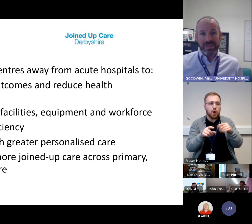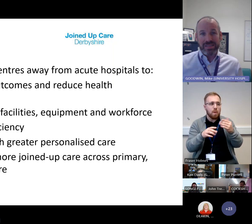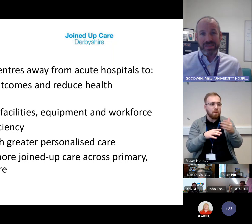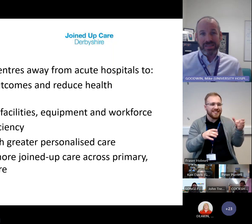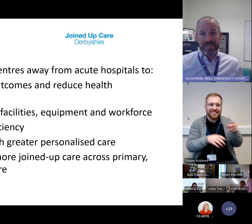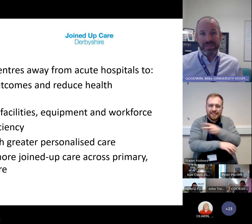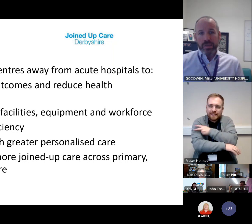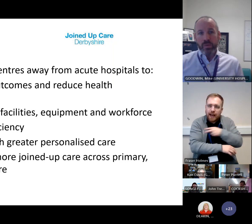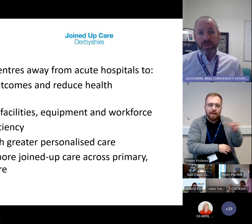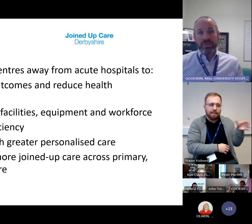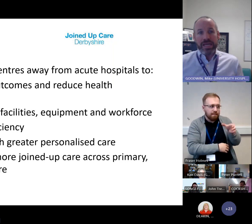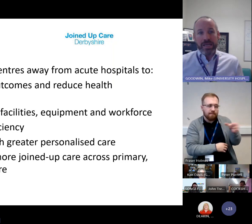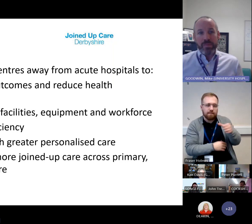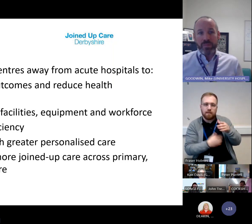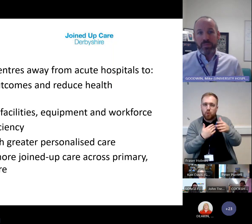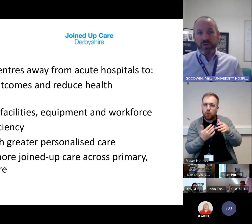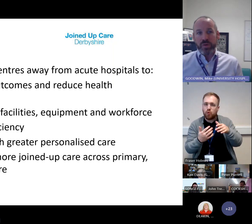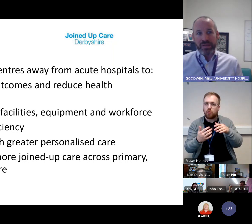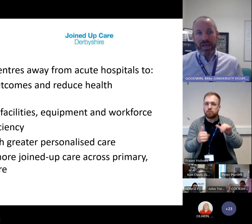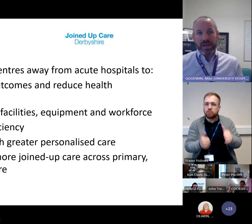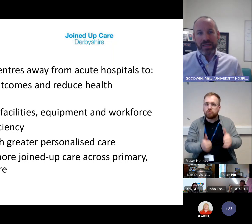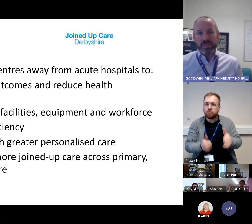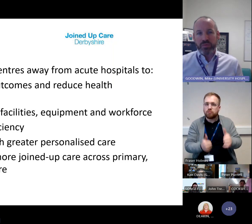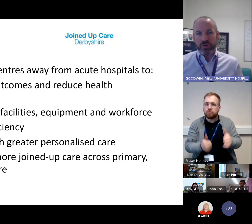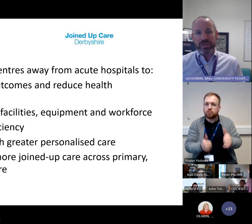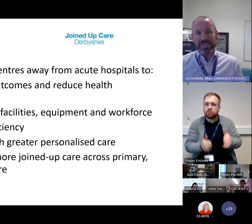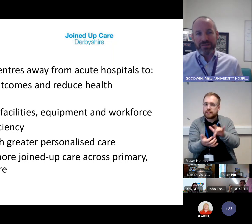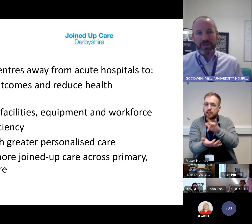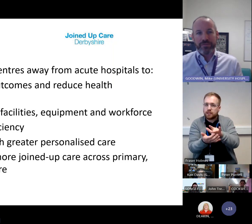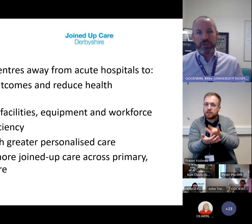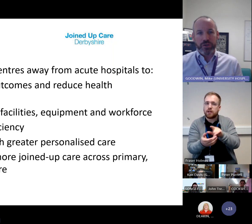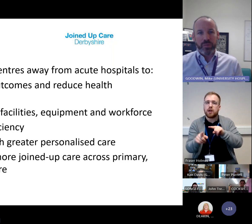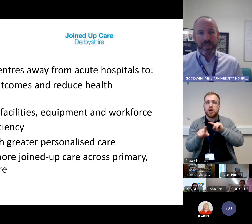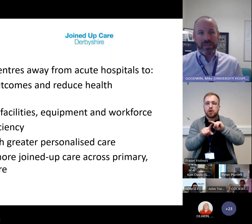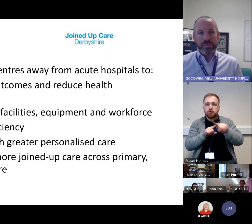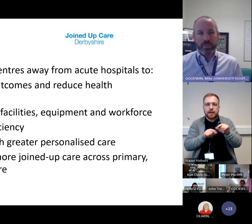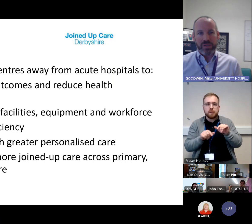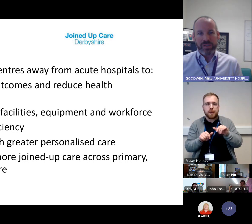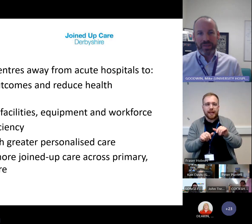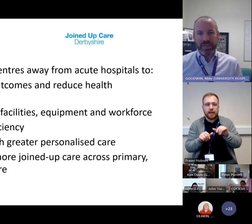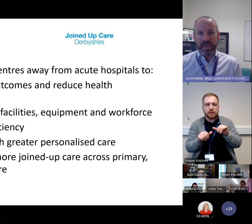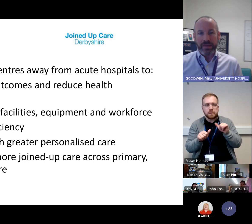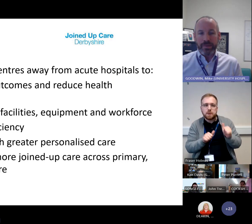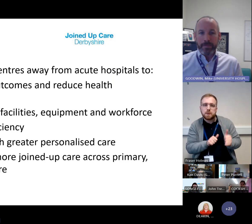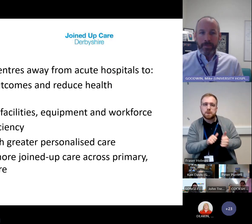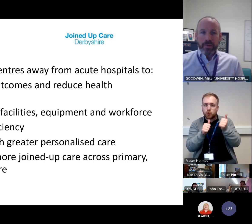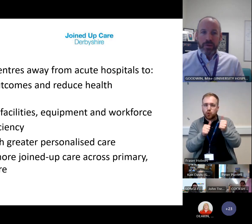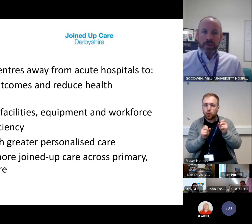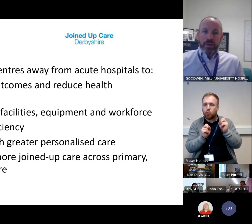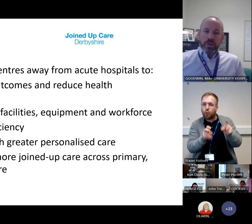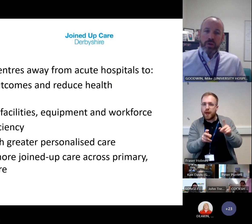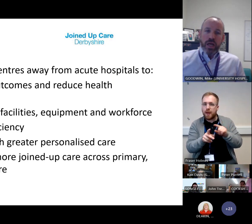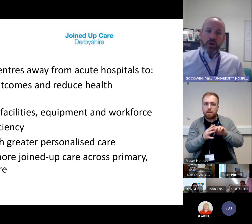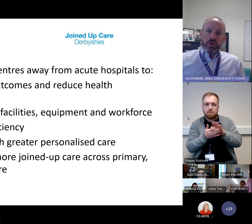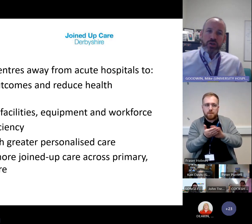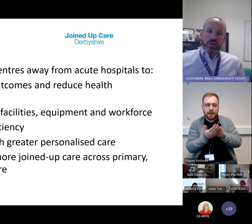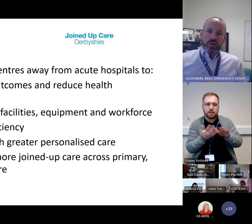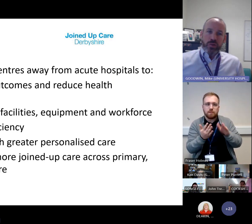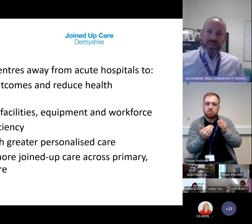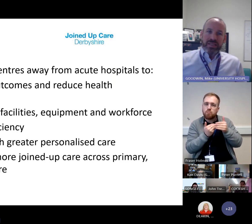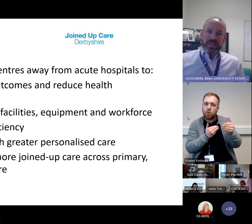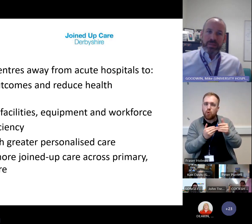that goes with it, with the aim of doing that in as productive and efficient a way as we possibly can. And